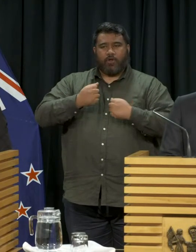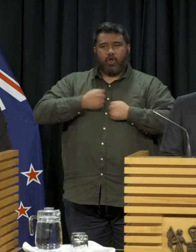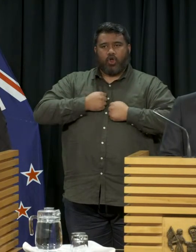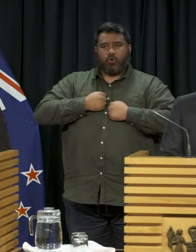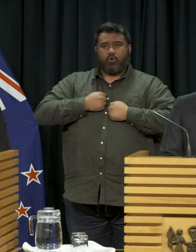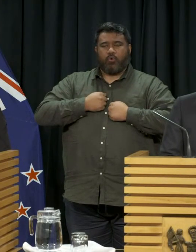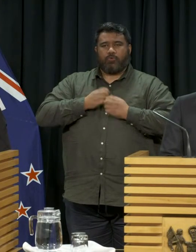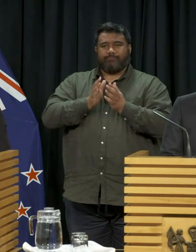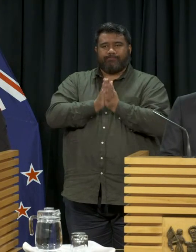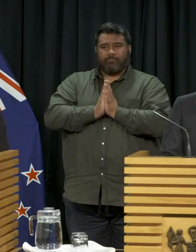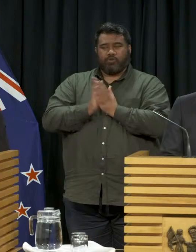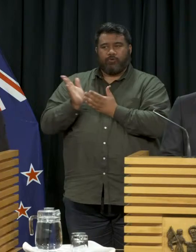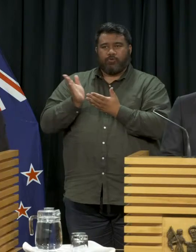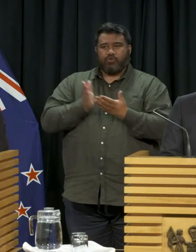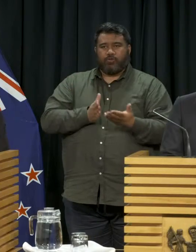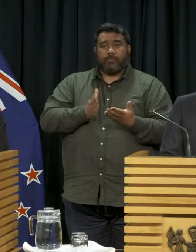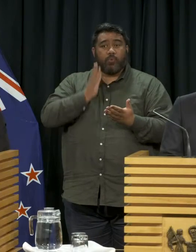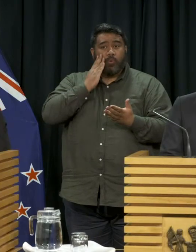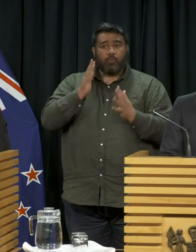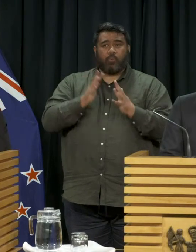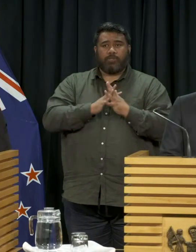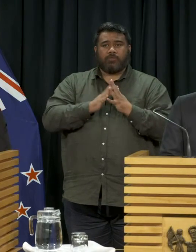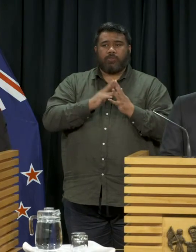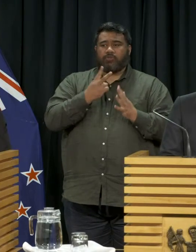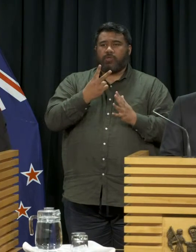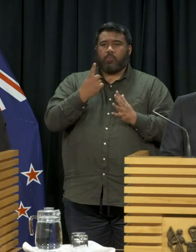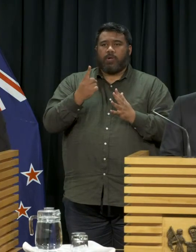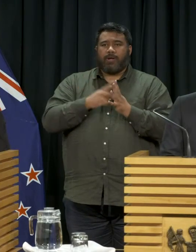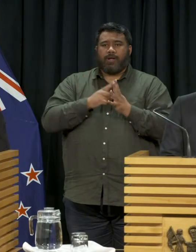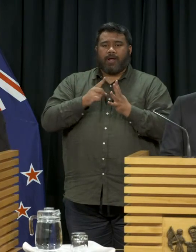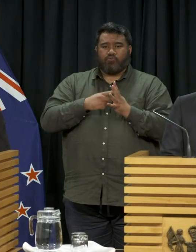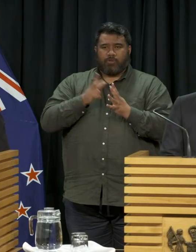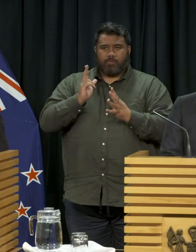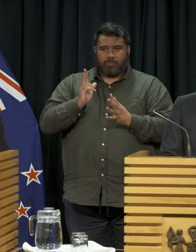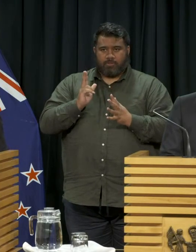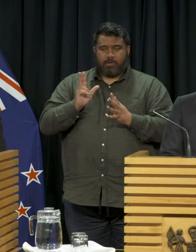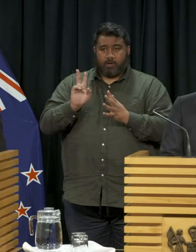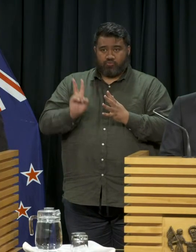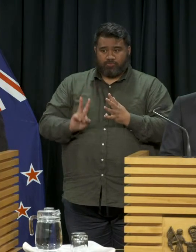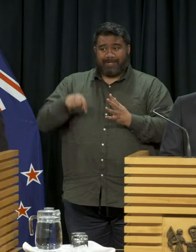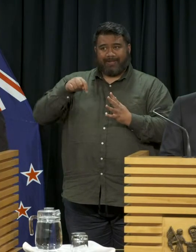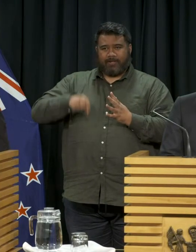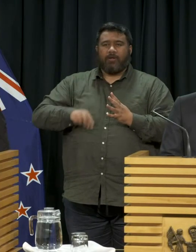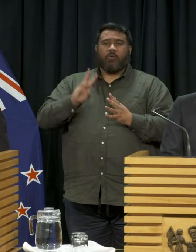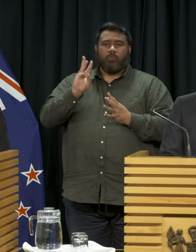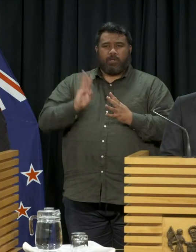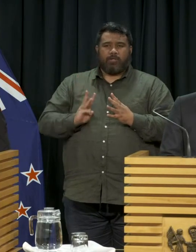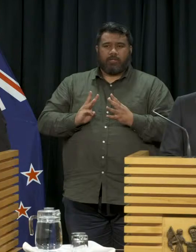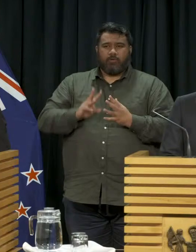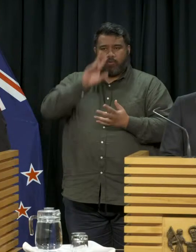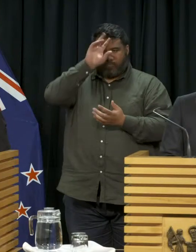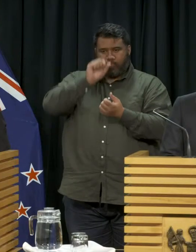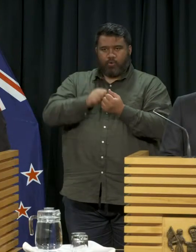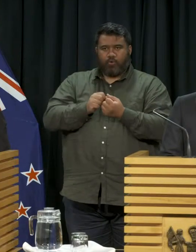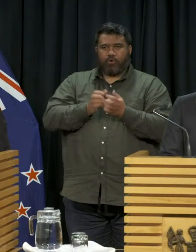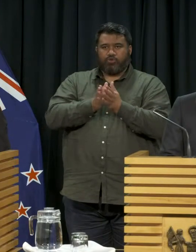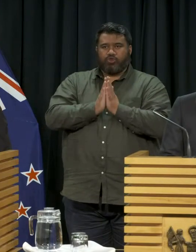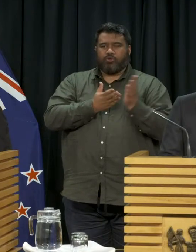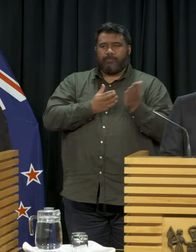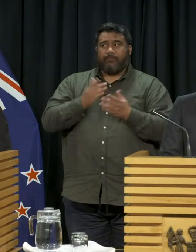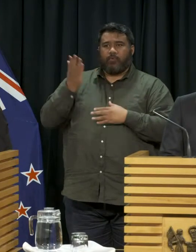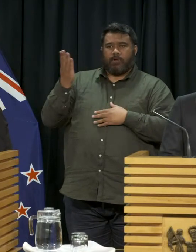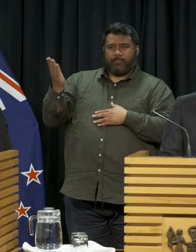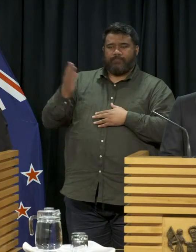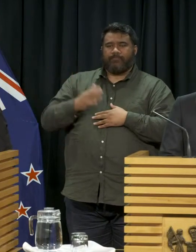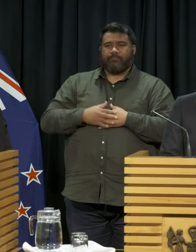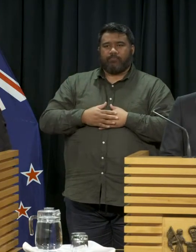on Wednesday, 21 April, and we'll be basing that physically here in Wellington. The Governor-General and I will